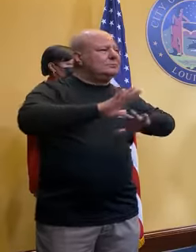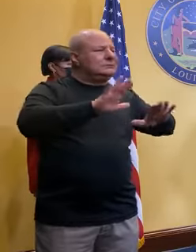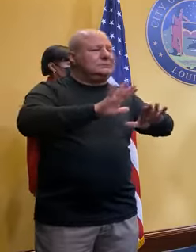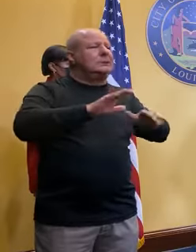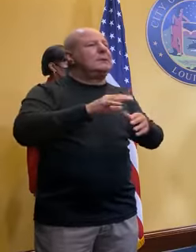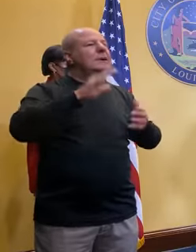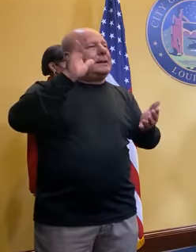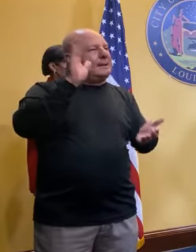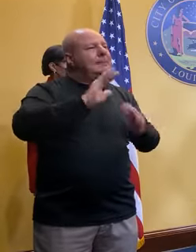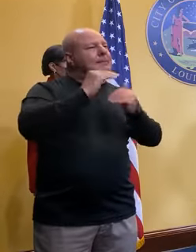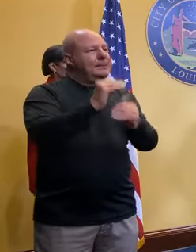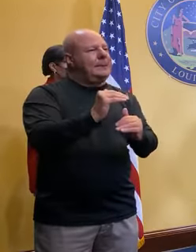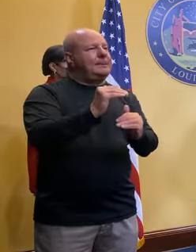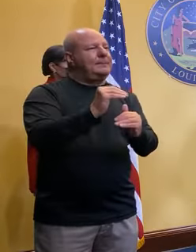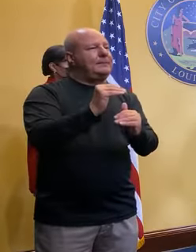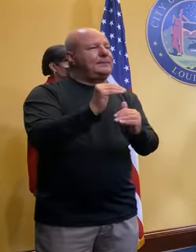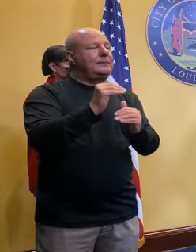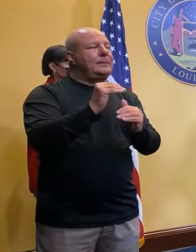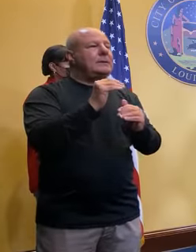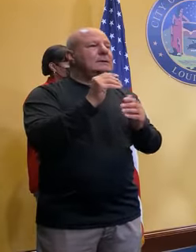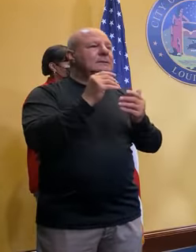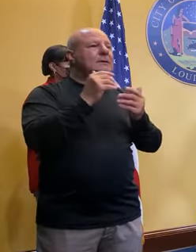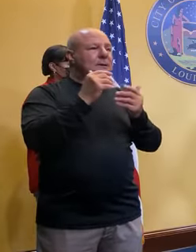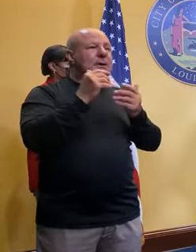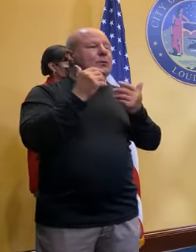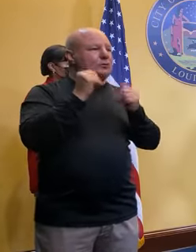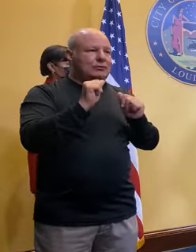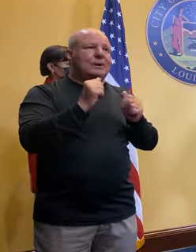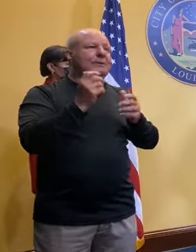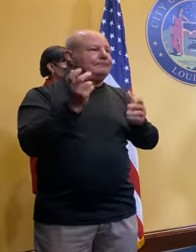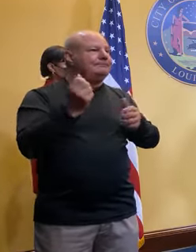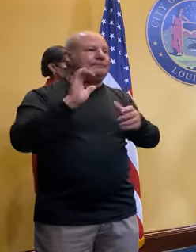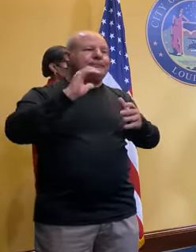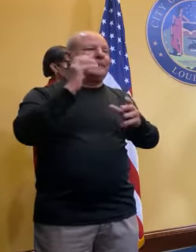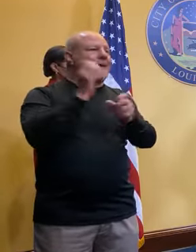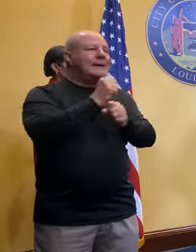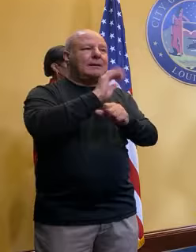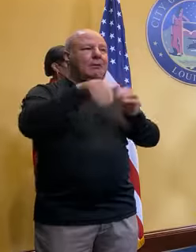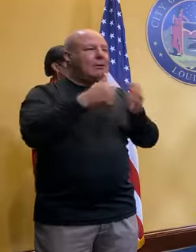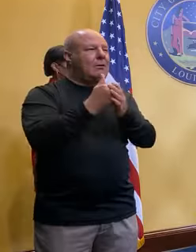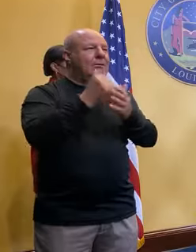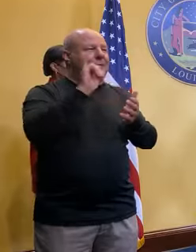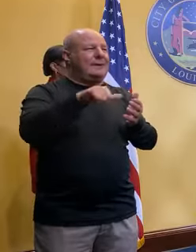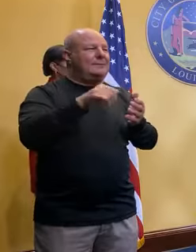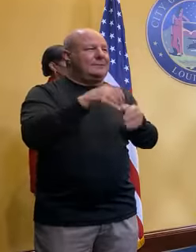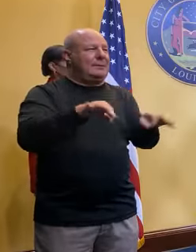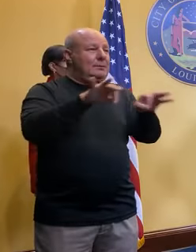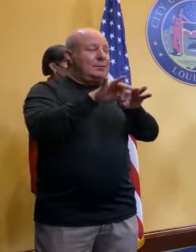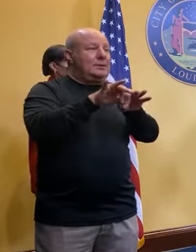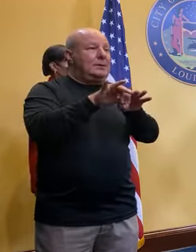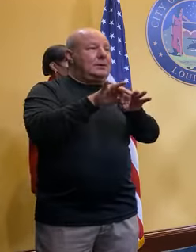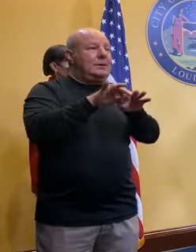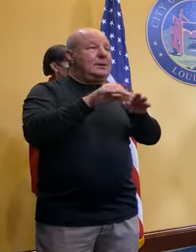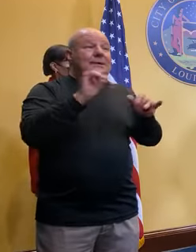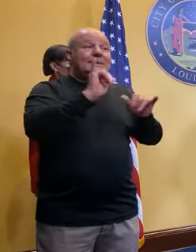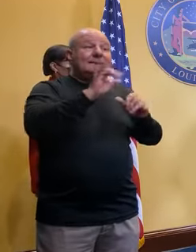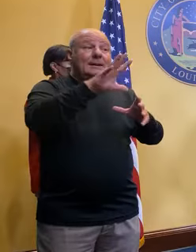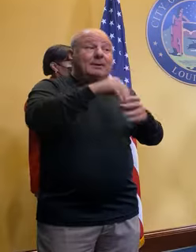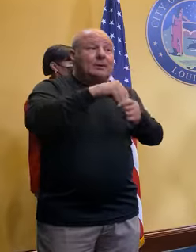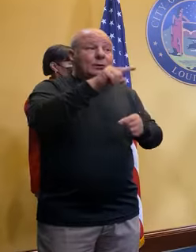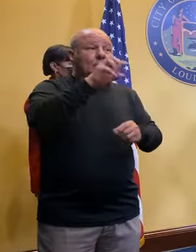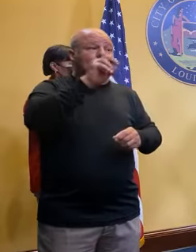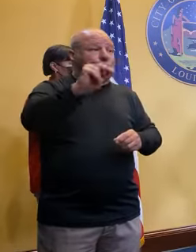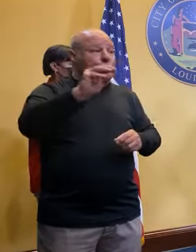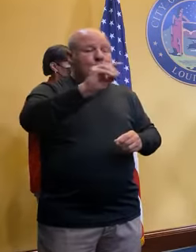E&O has really stepped up to focus on get those sewer lift stations and that critical infrastructure, including the zoo. They got animals that need to